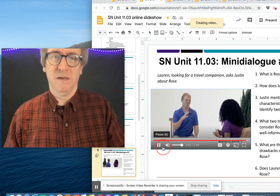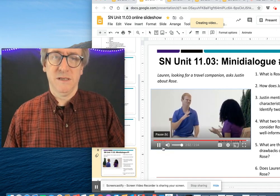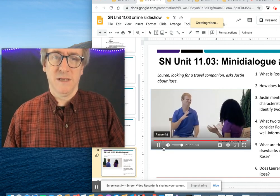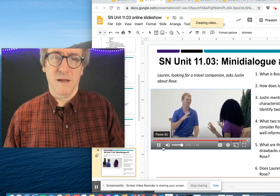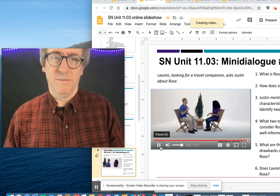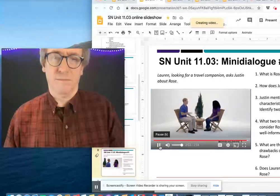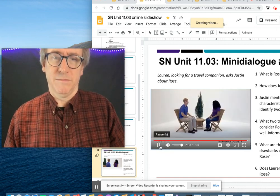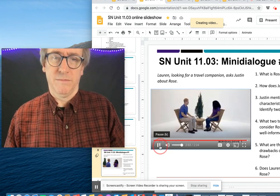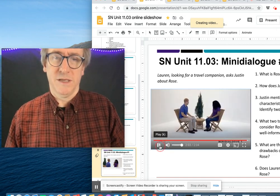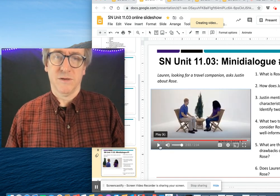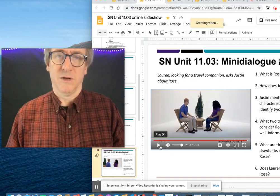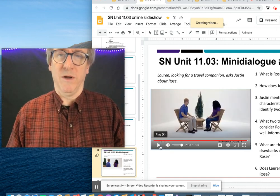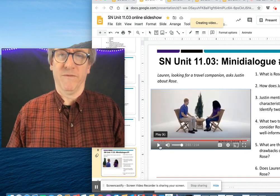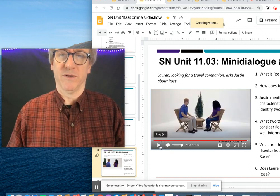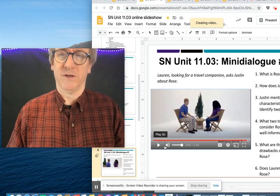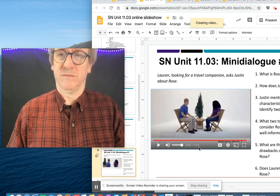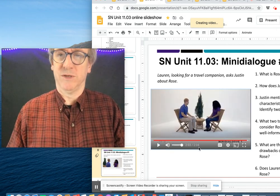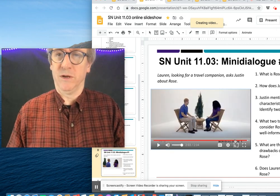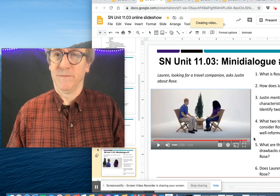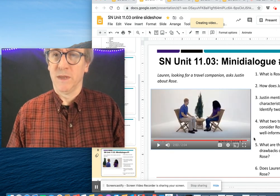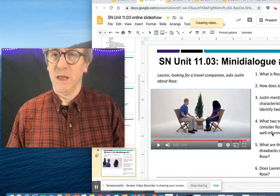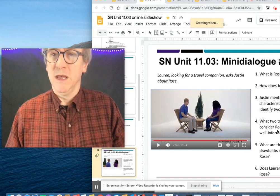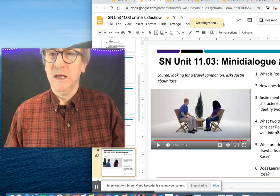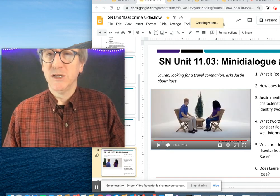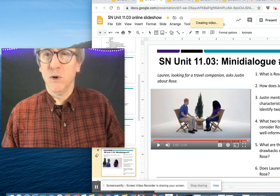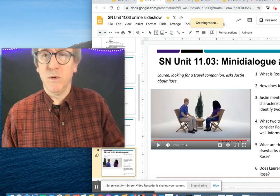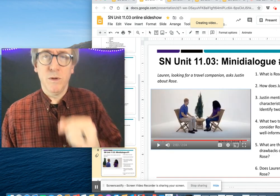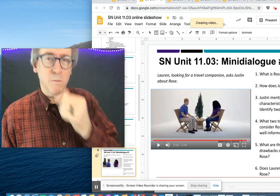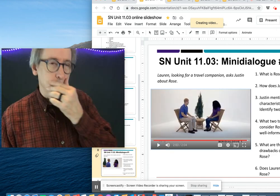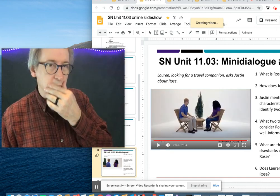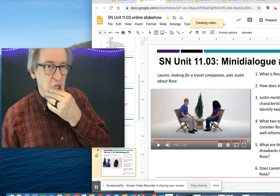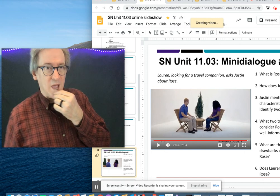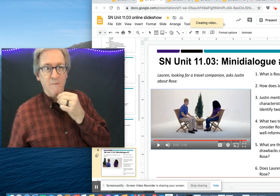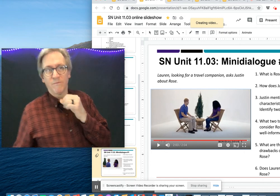Pause, stop, go on for so long. So,